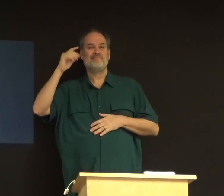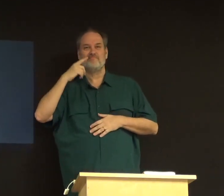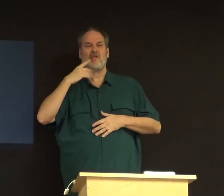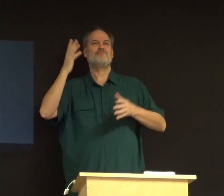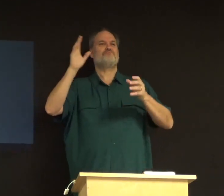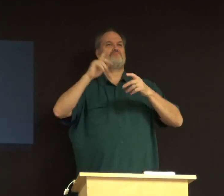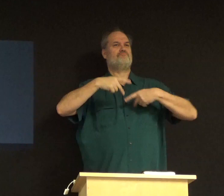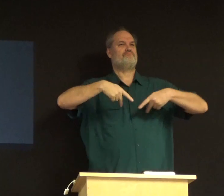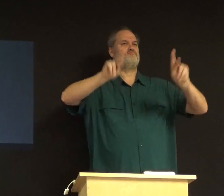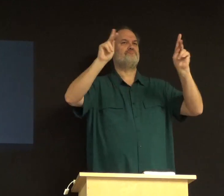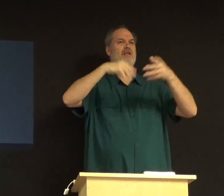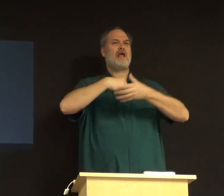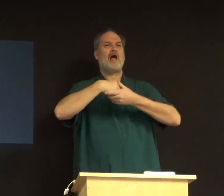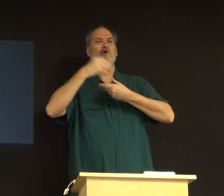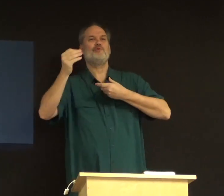people see us or the way that God sees us.